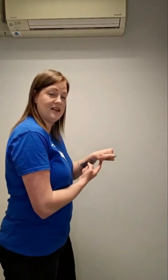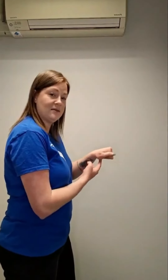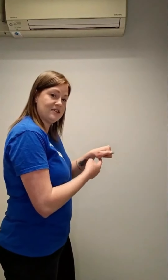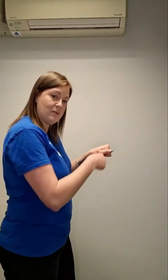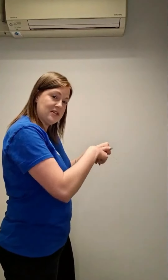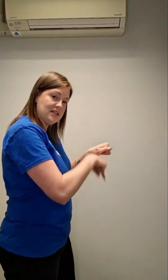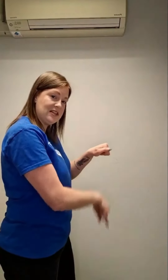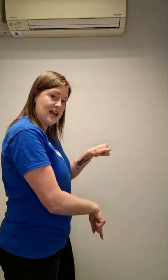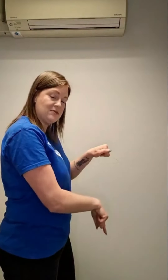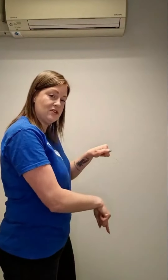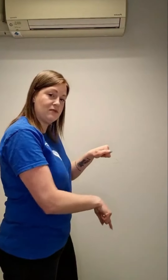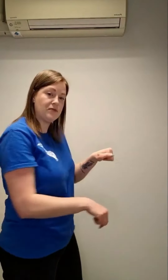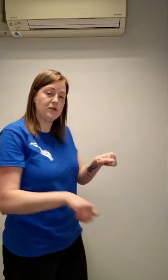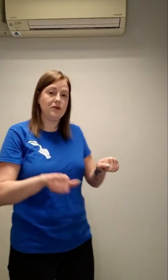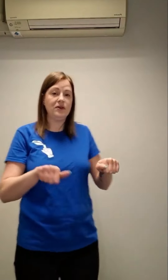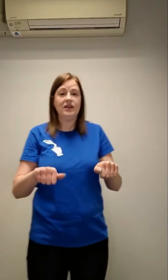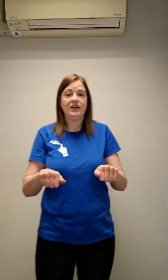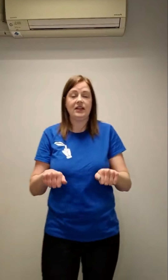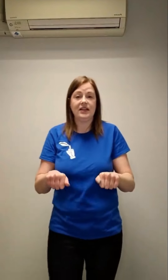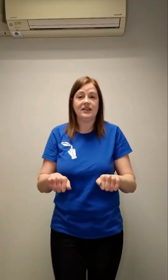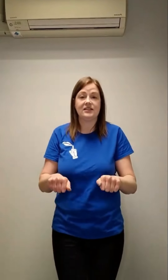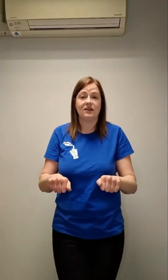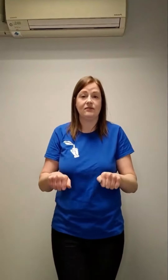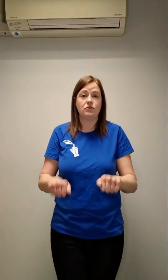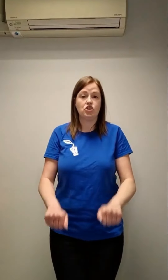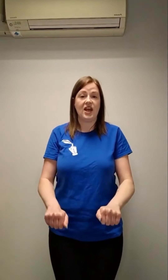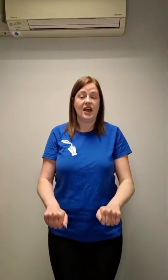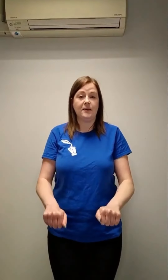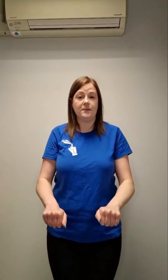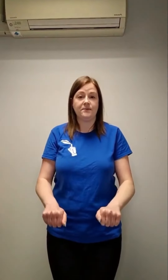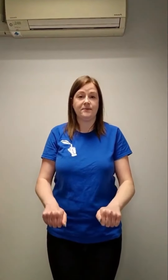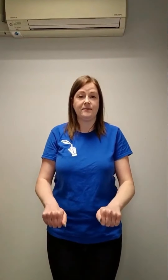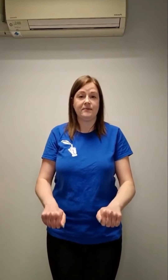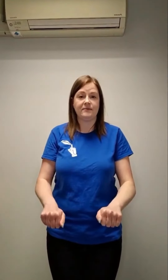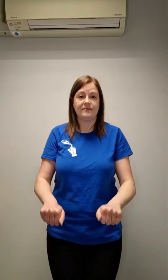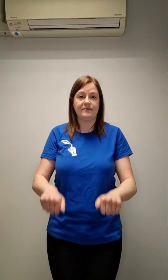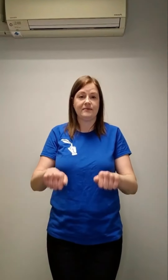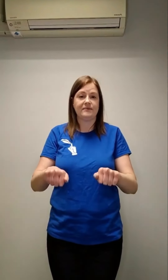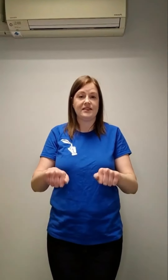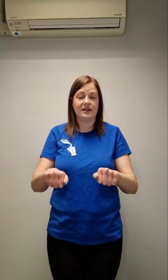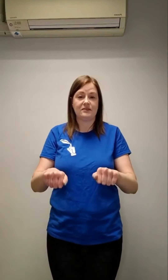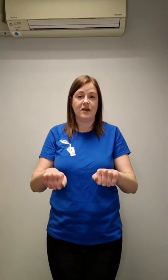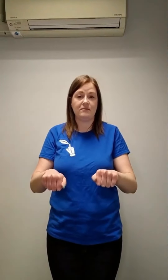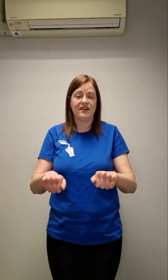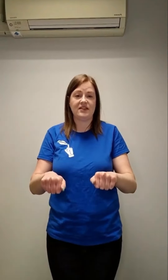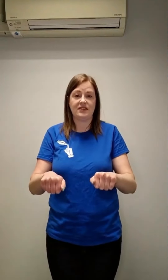over, pointing down to the floor, like in the sign for chair. So that's them facing